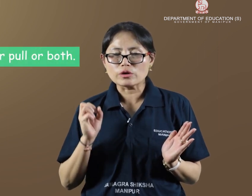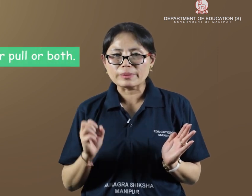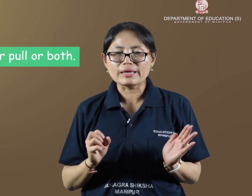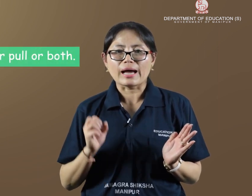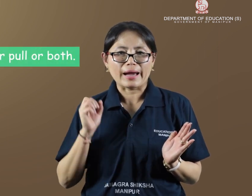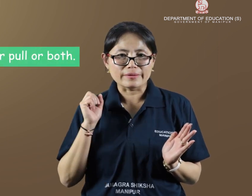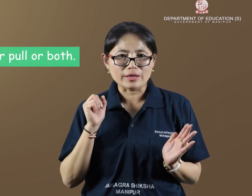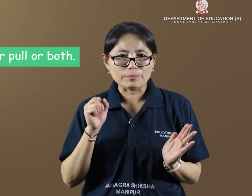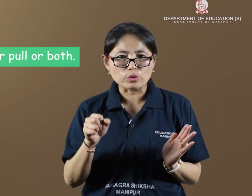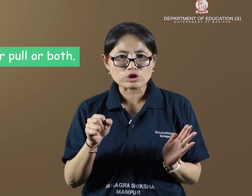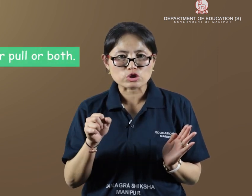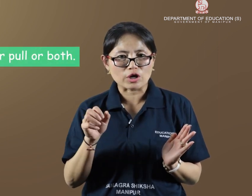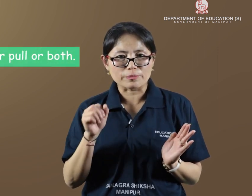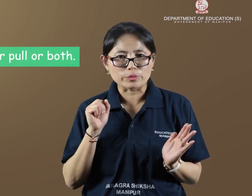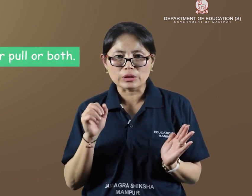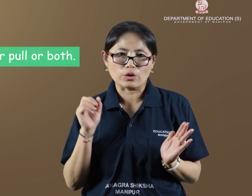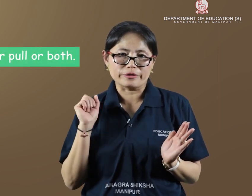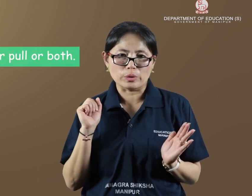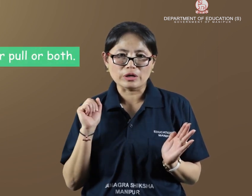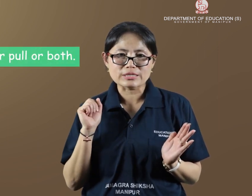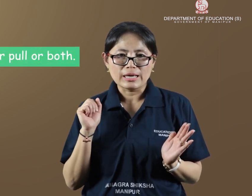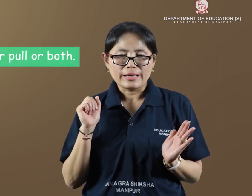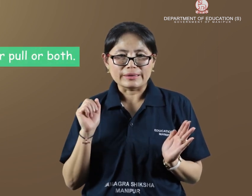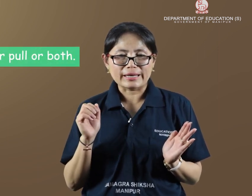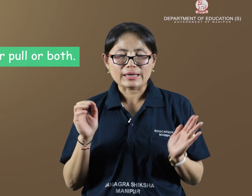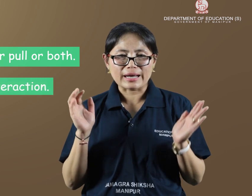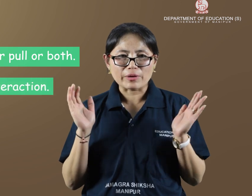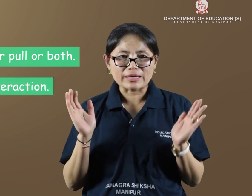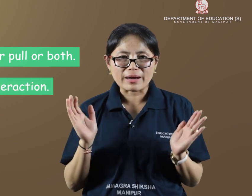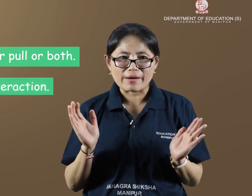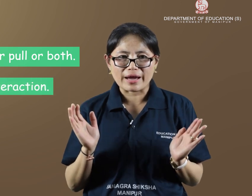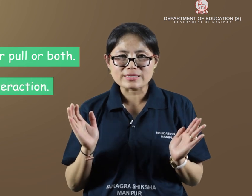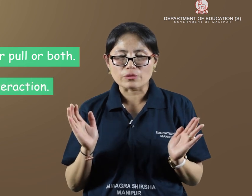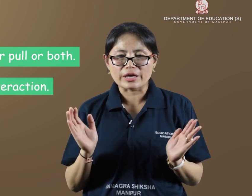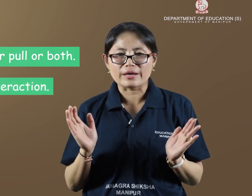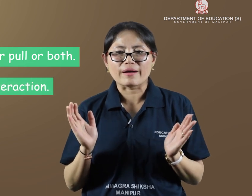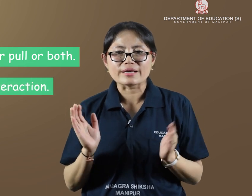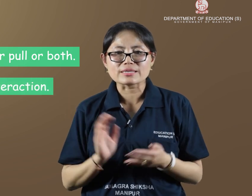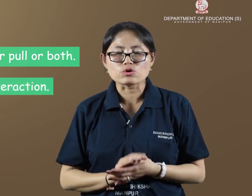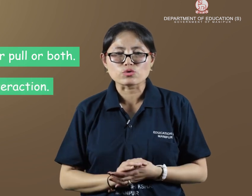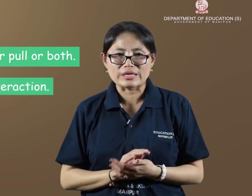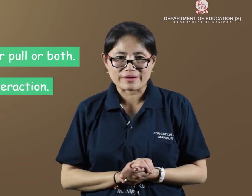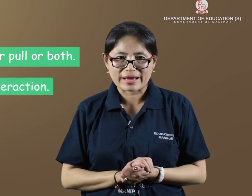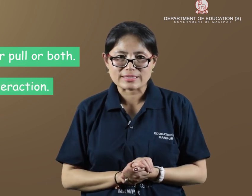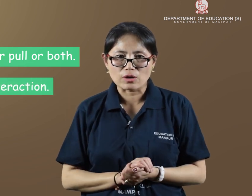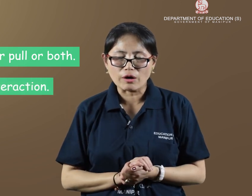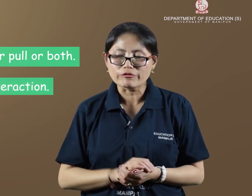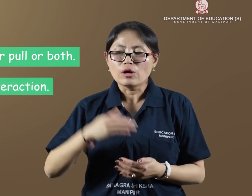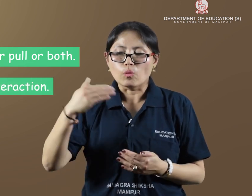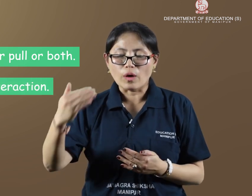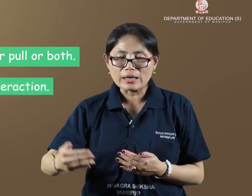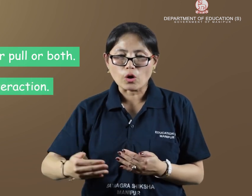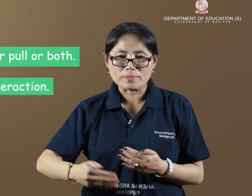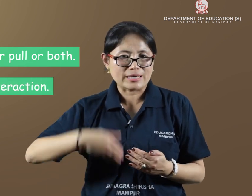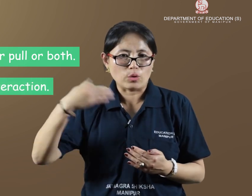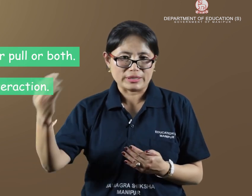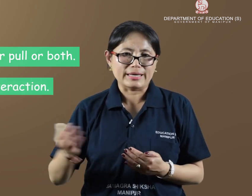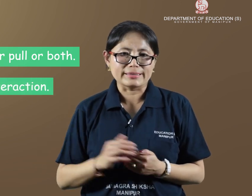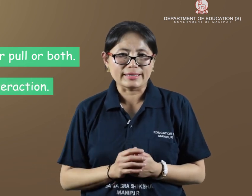be either a push or a pull or both then kadai wadi ma arise tauri it arises due to interaction of one object on the other hai